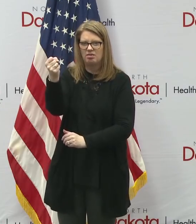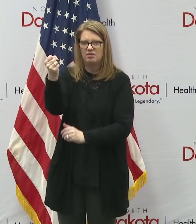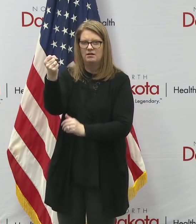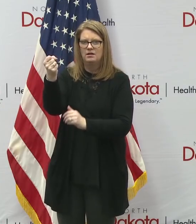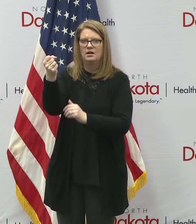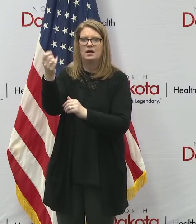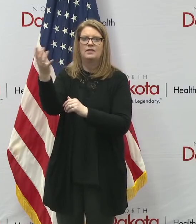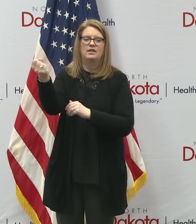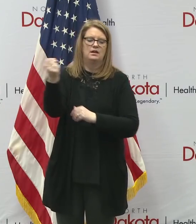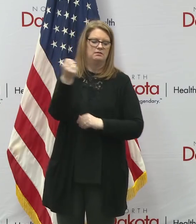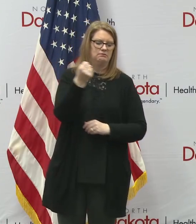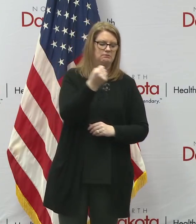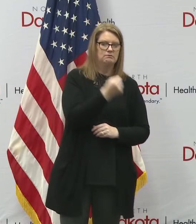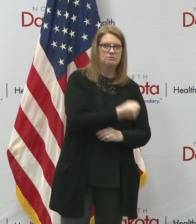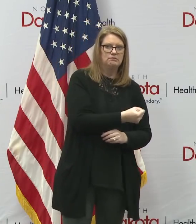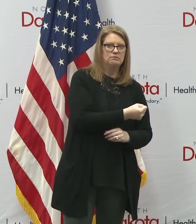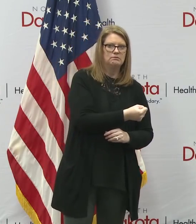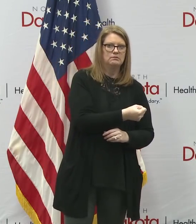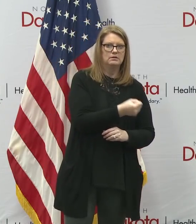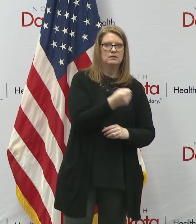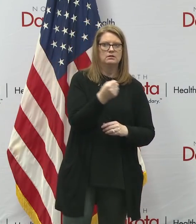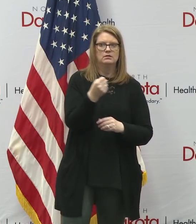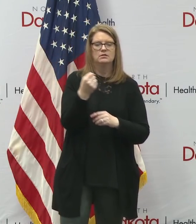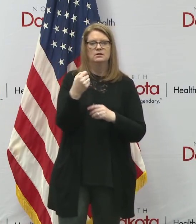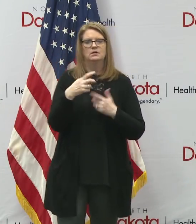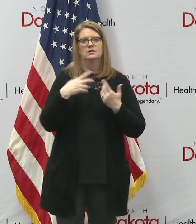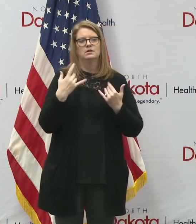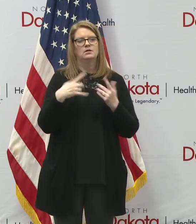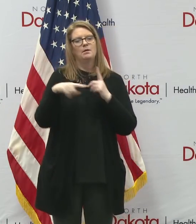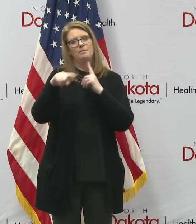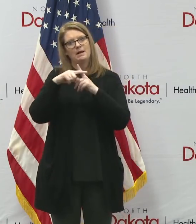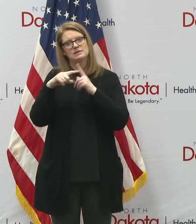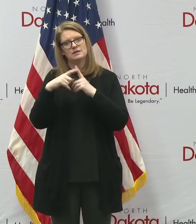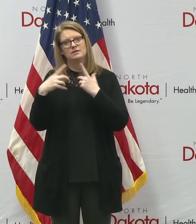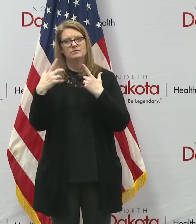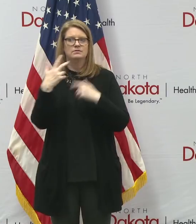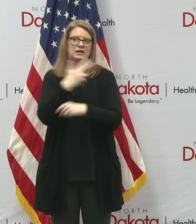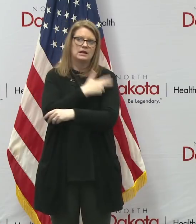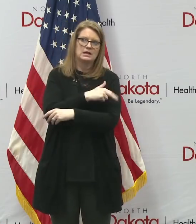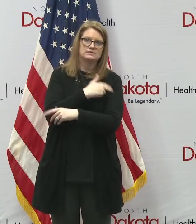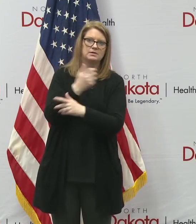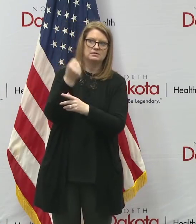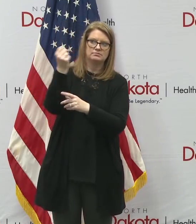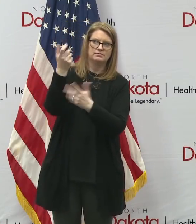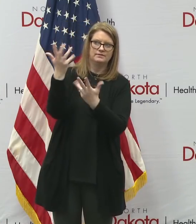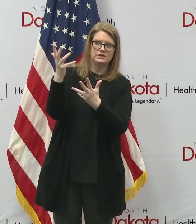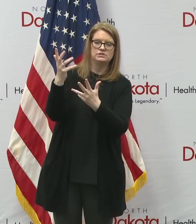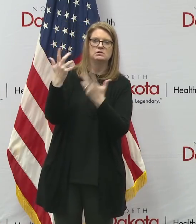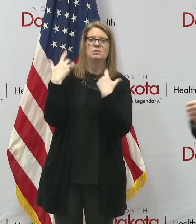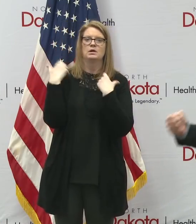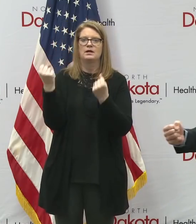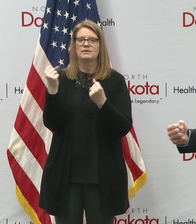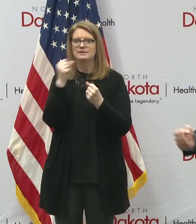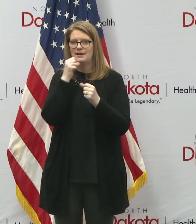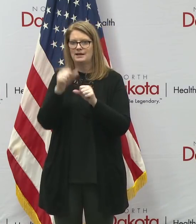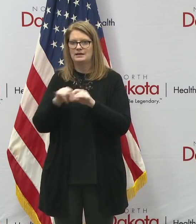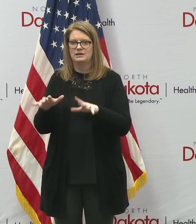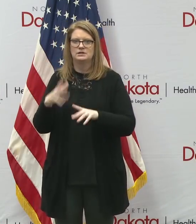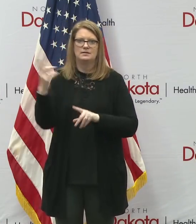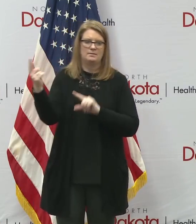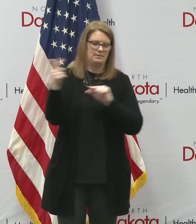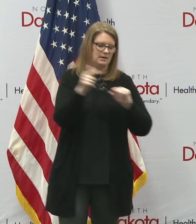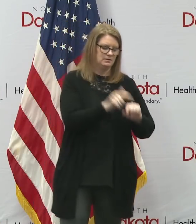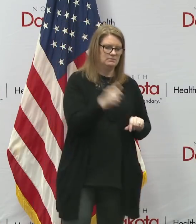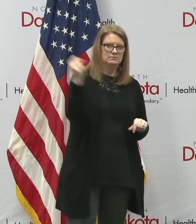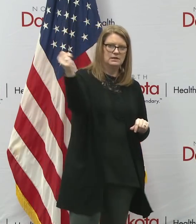forward people who were positive, were hospitalized, have recovered, no longer contagious, and then they end up